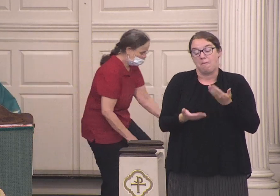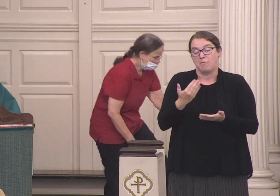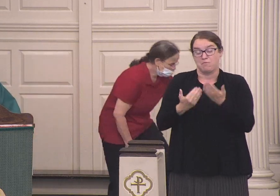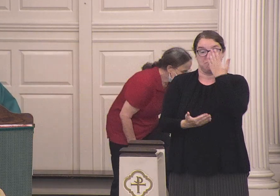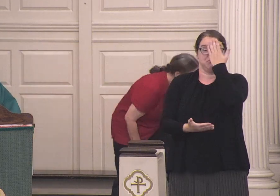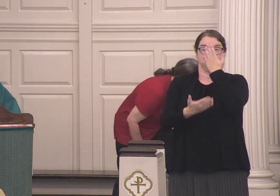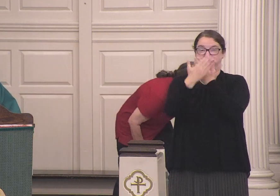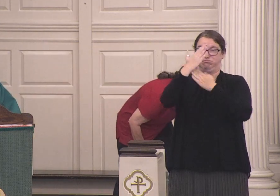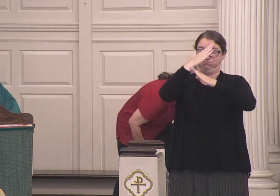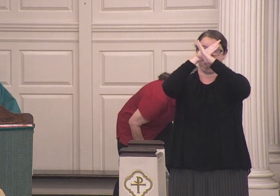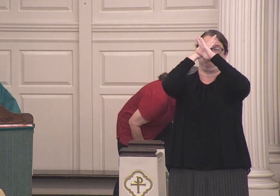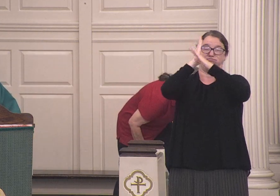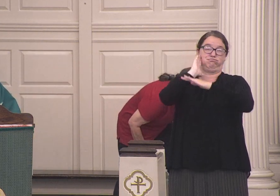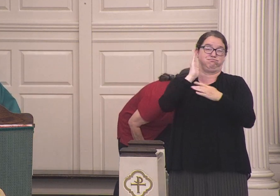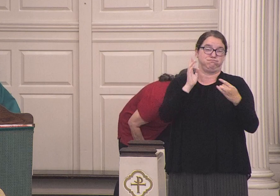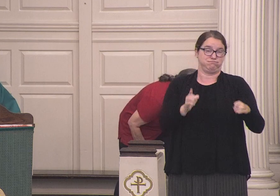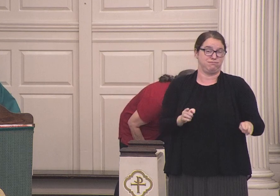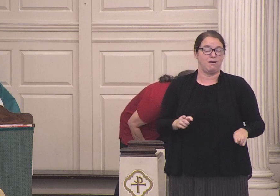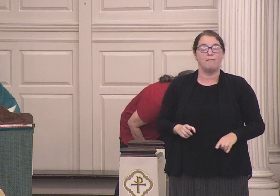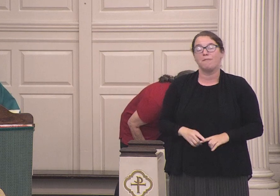remained resilient.